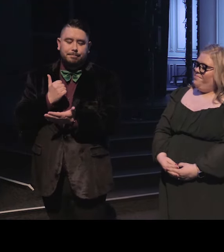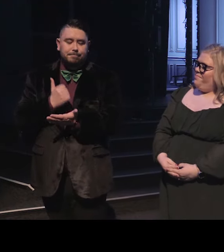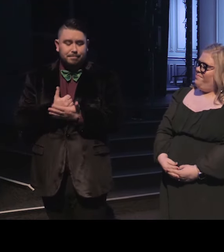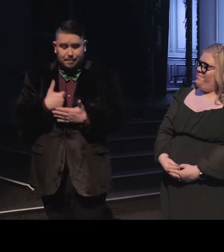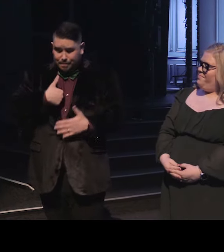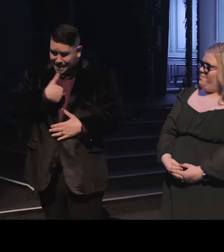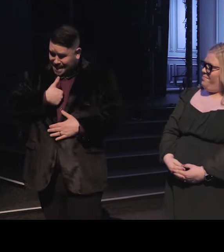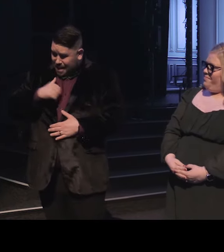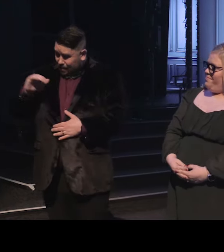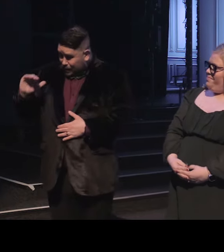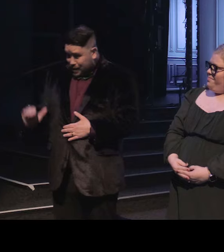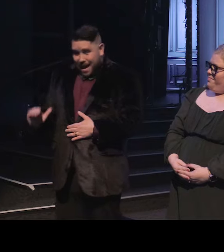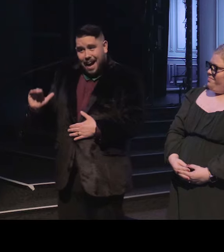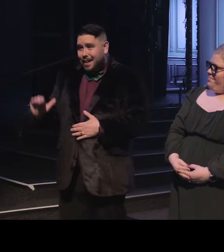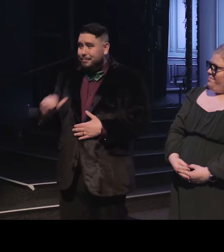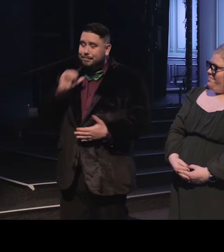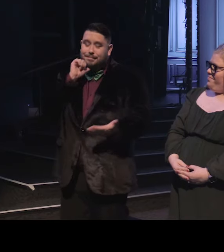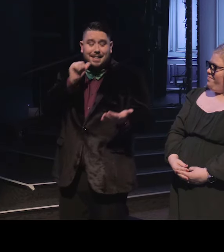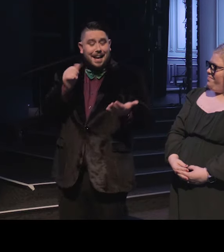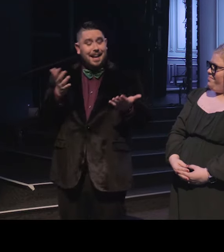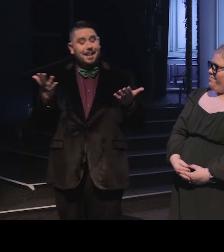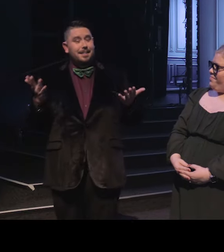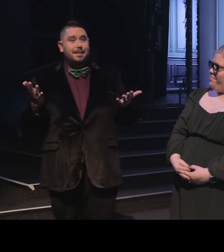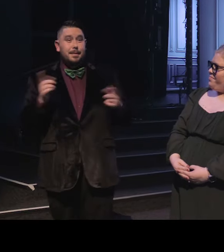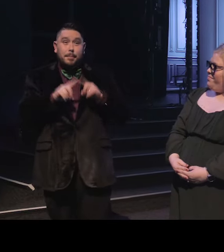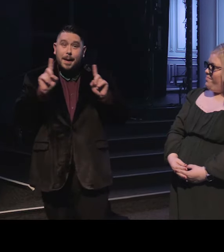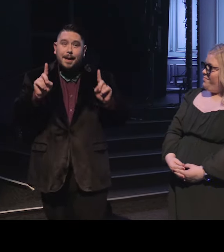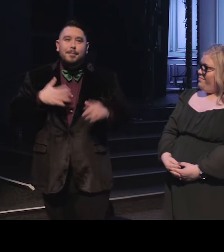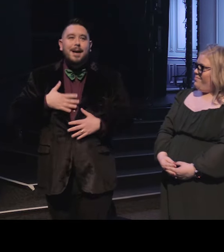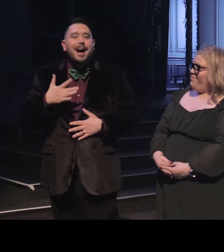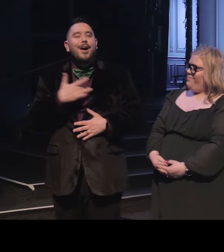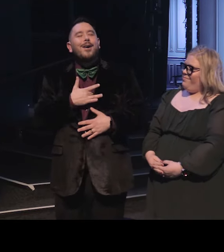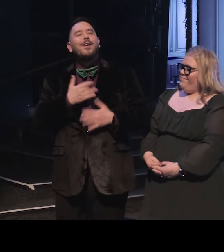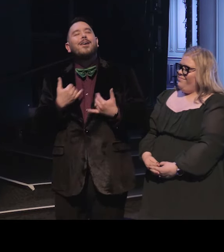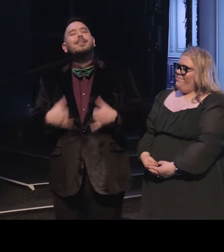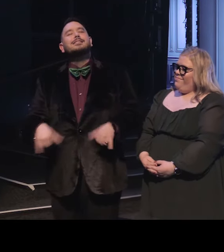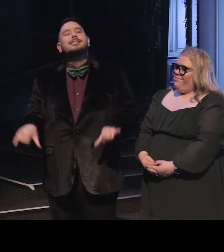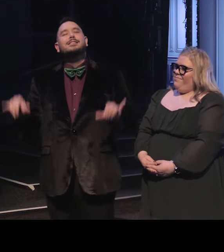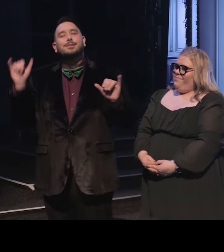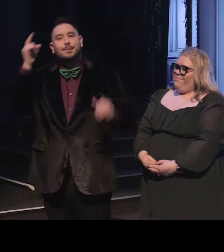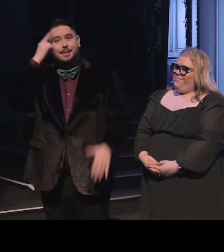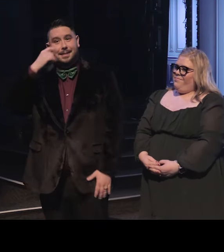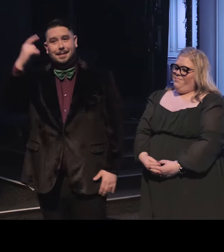I'm not a child, but my heart still can